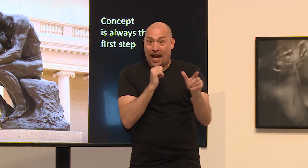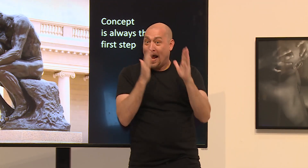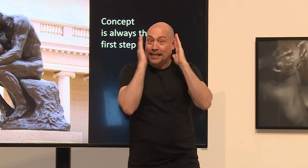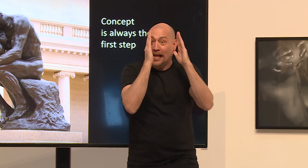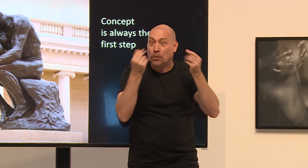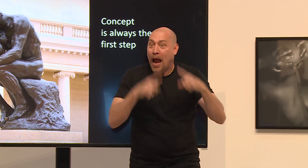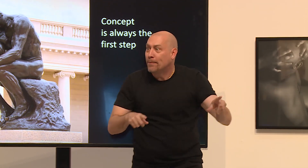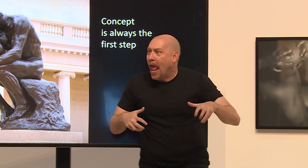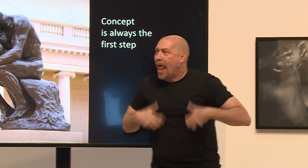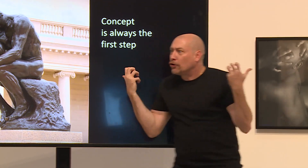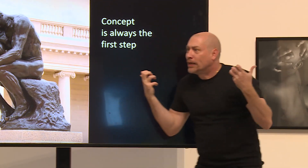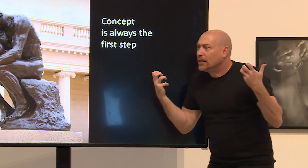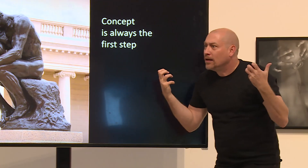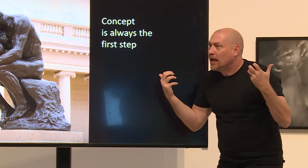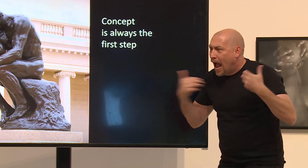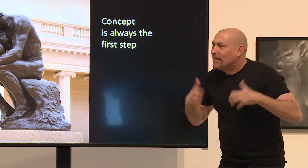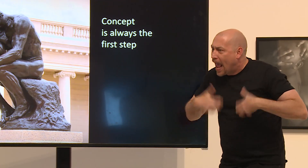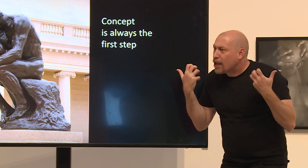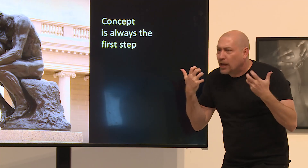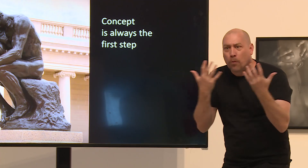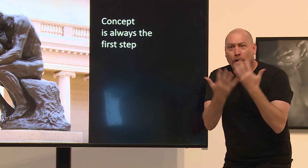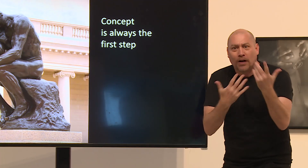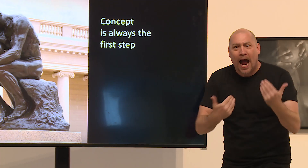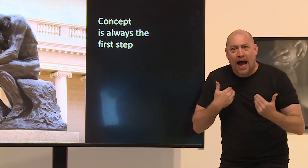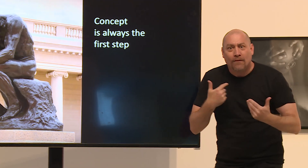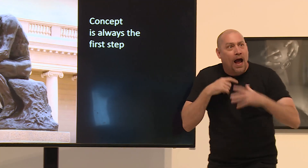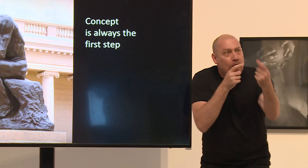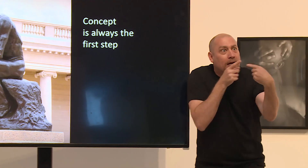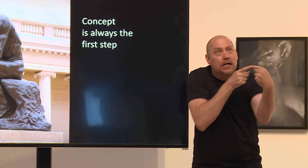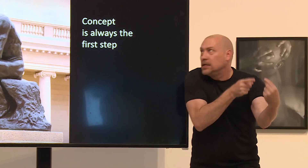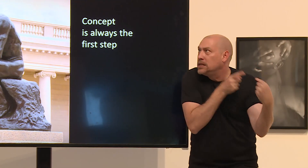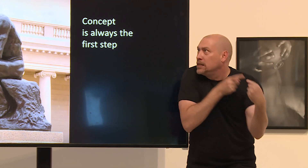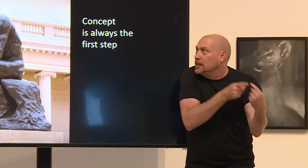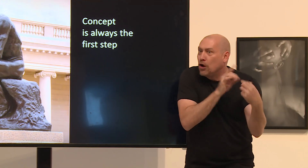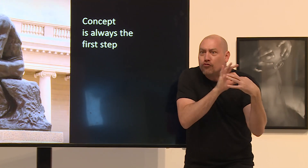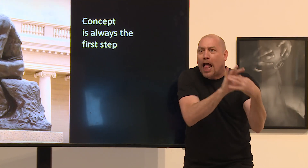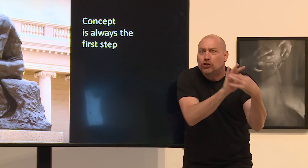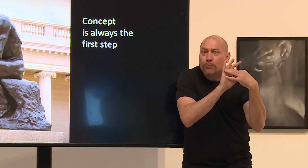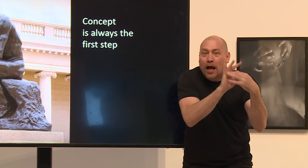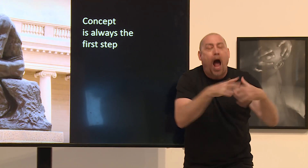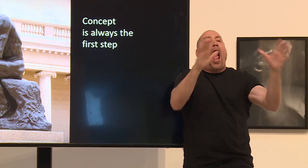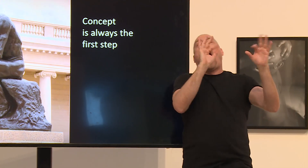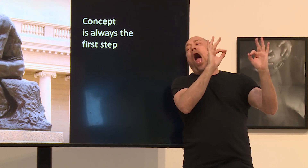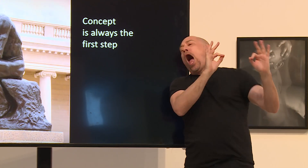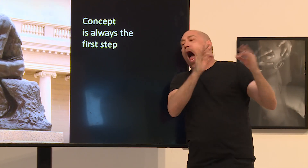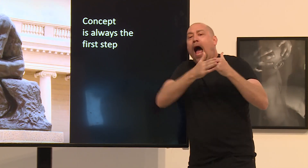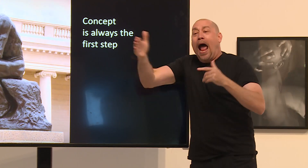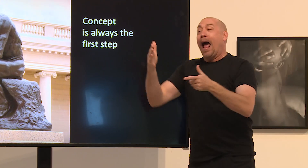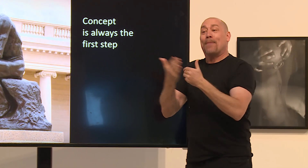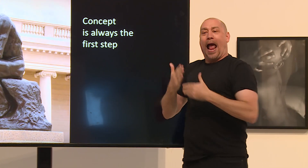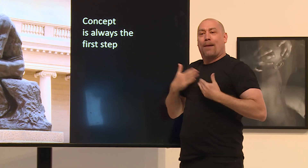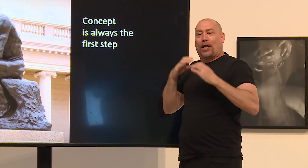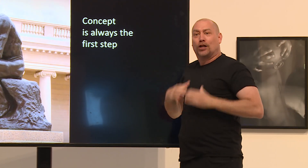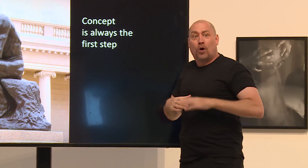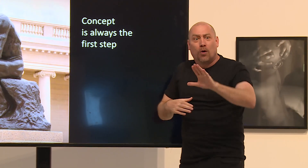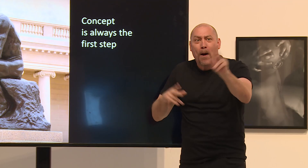get the right temp. No, it takes time. You have to struggle with this friggin' fire to get the temperature just right. But you want